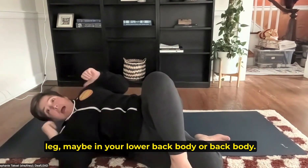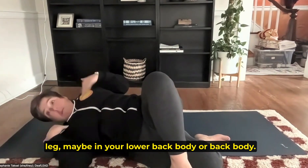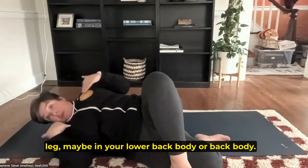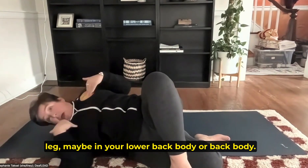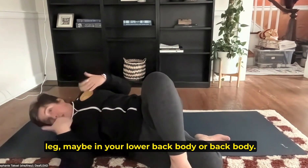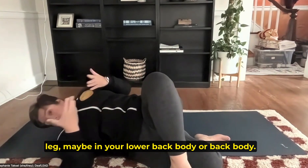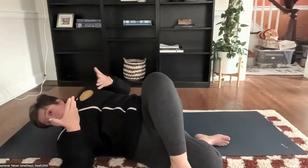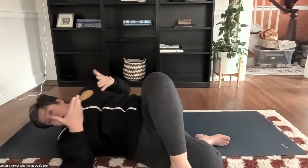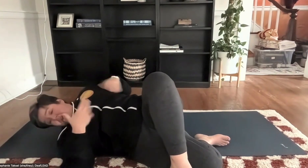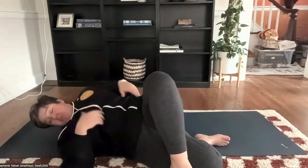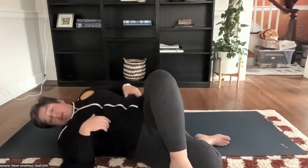body.